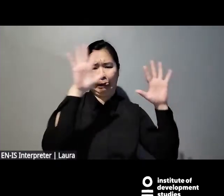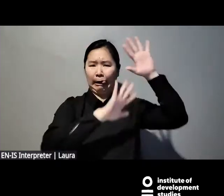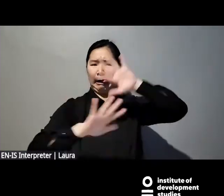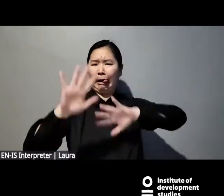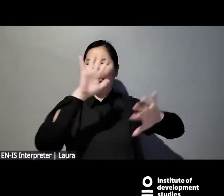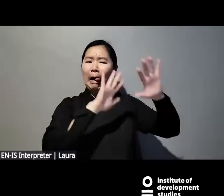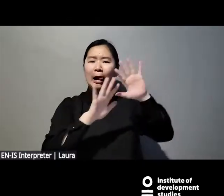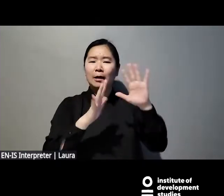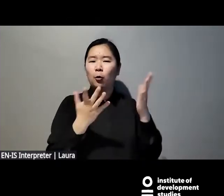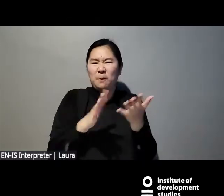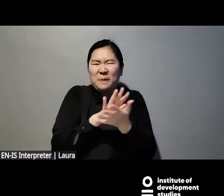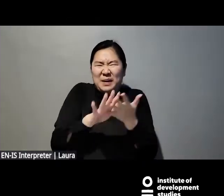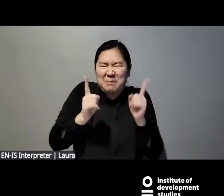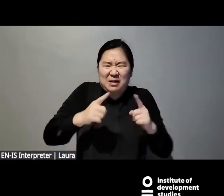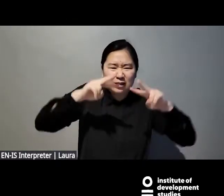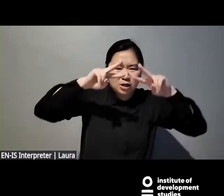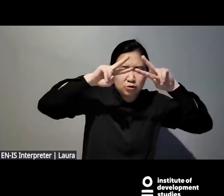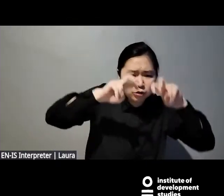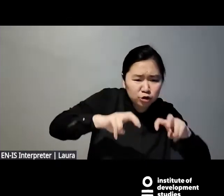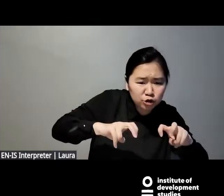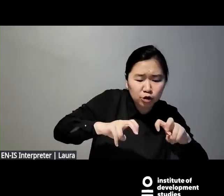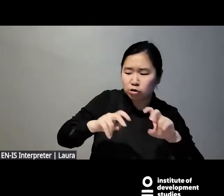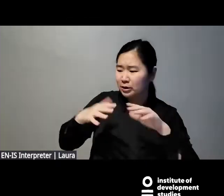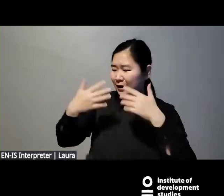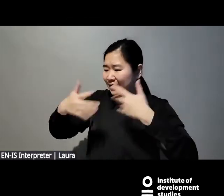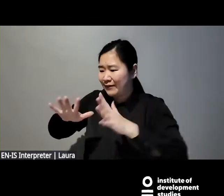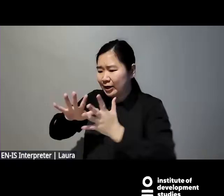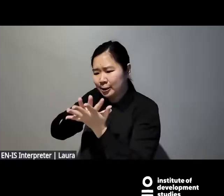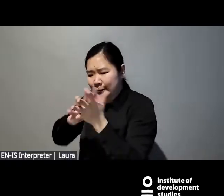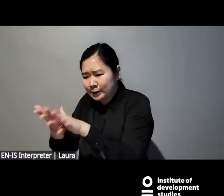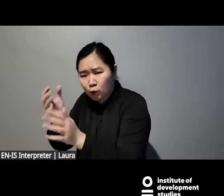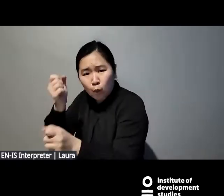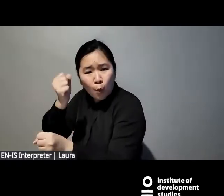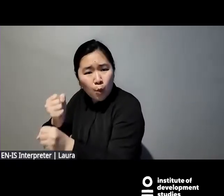DID programme, which was something we were really, really pleased to celebrate.